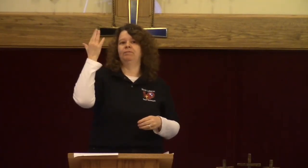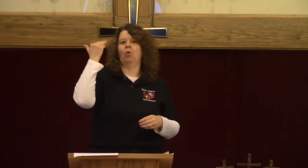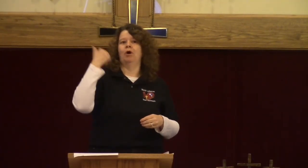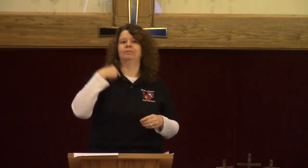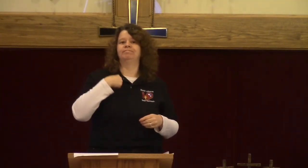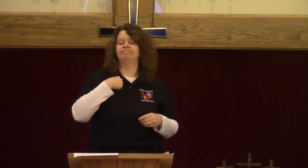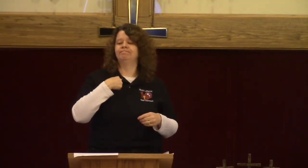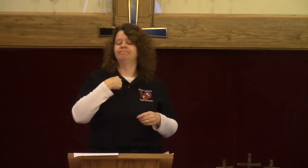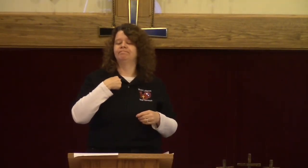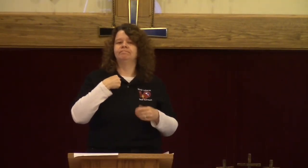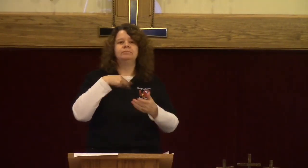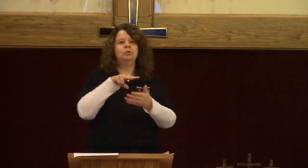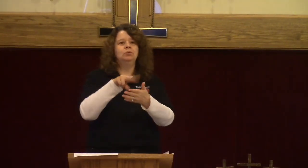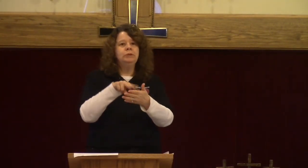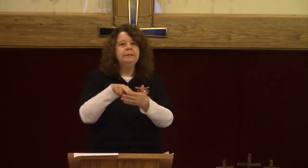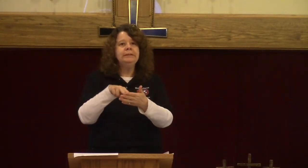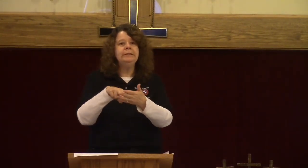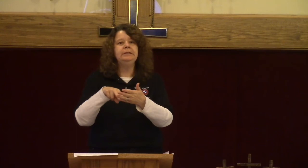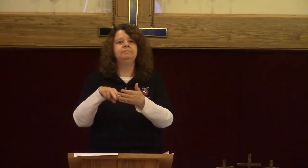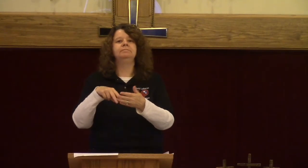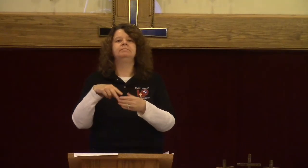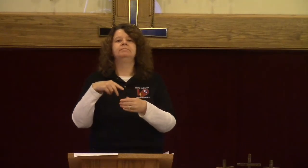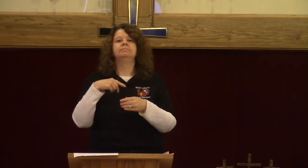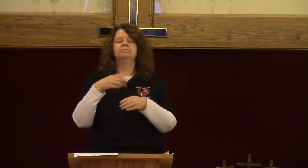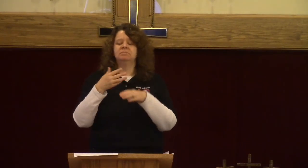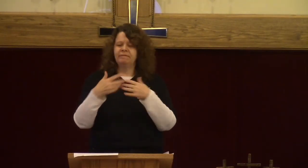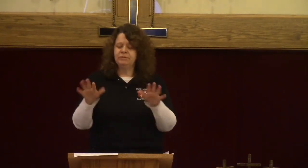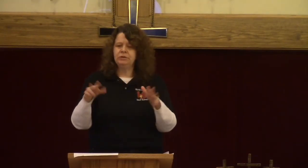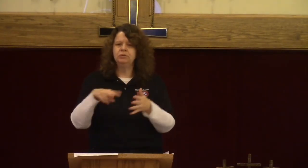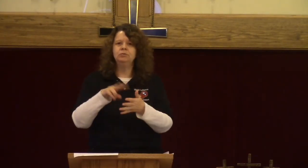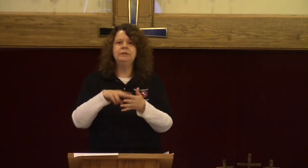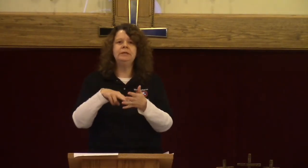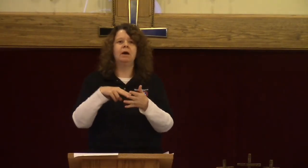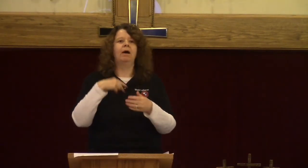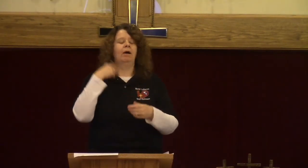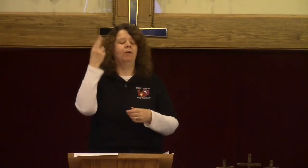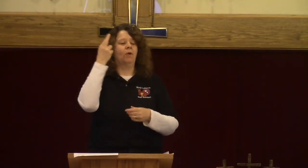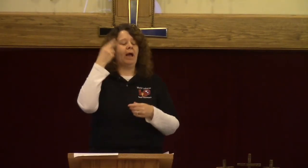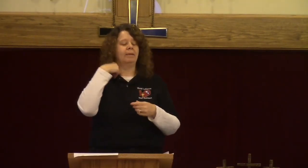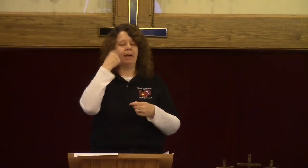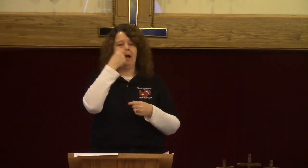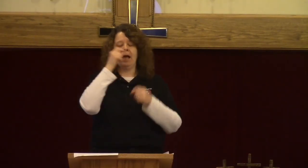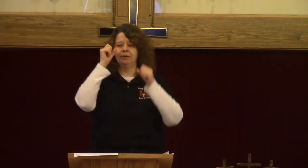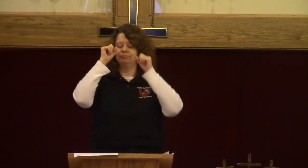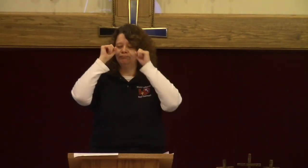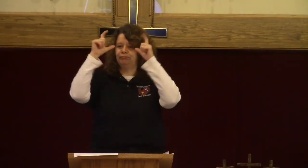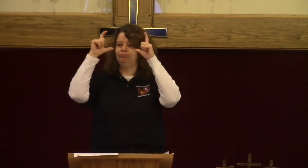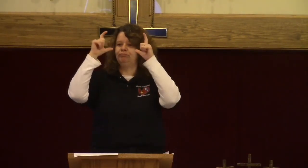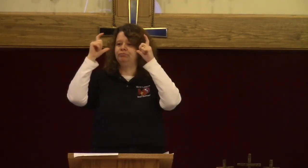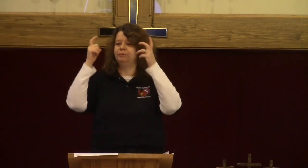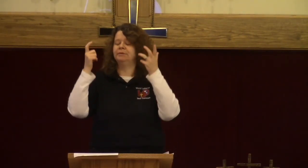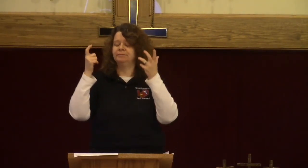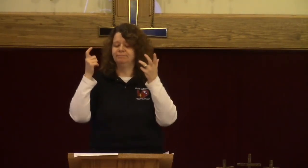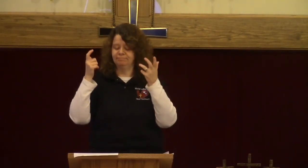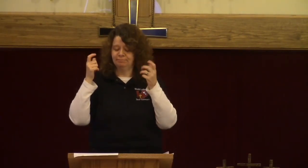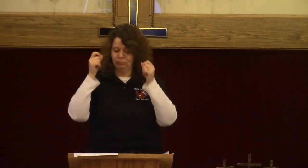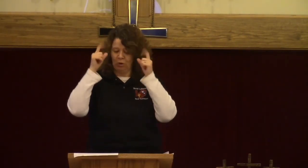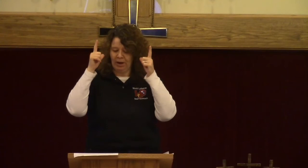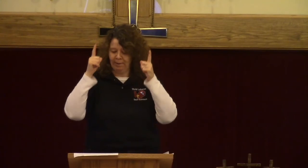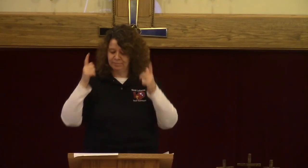I really never knew about Clergy Killers before. You know, I read this book and I realized, wow, it really opened my